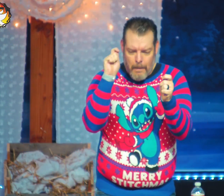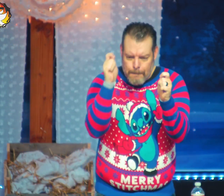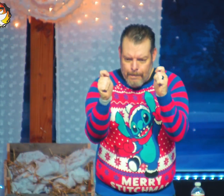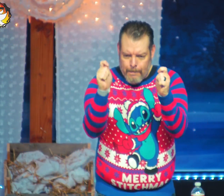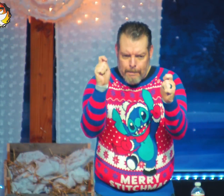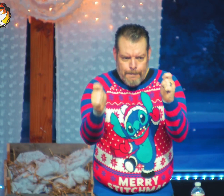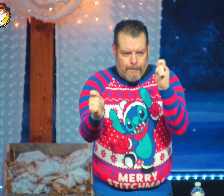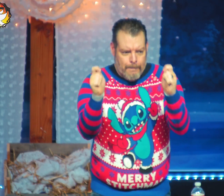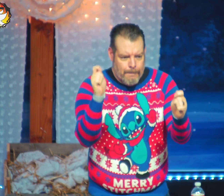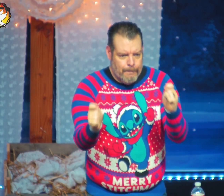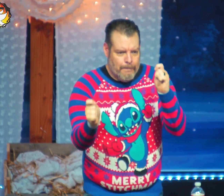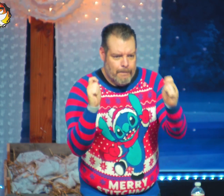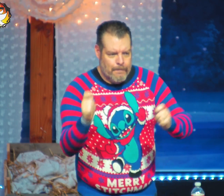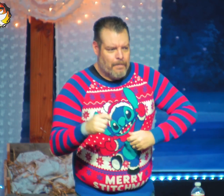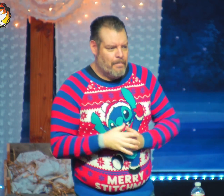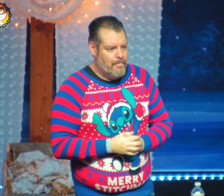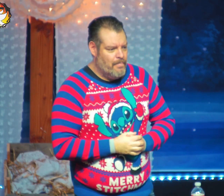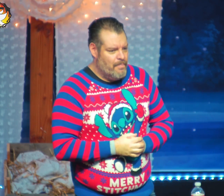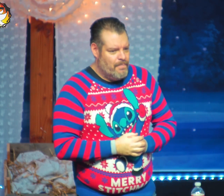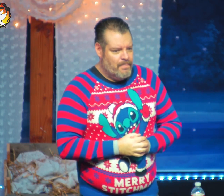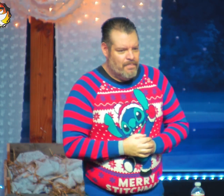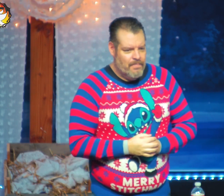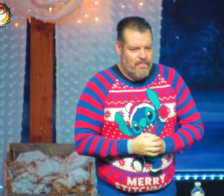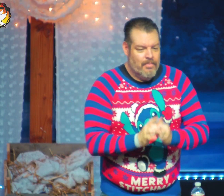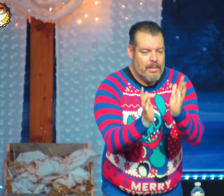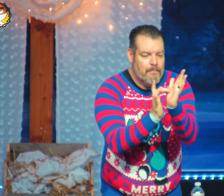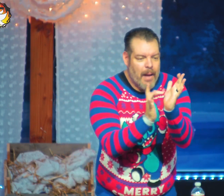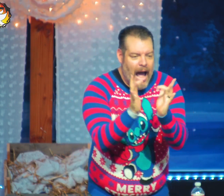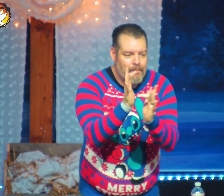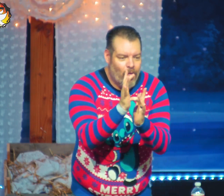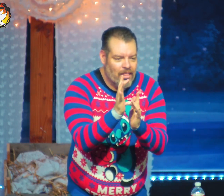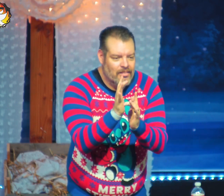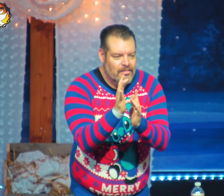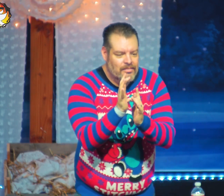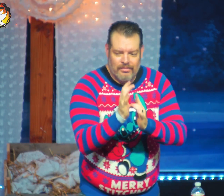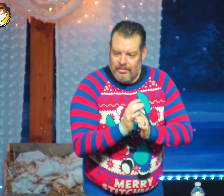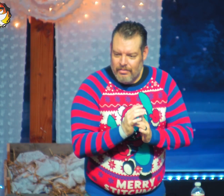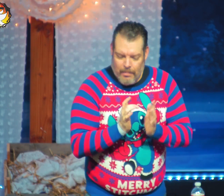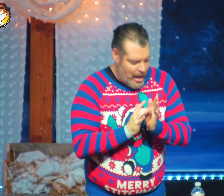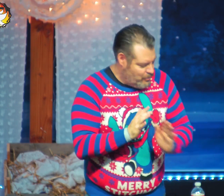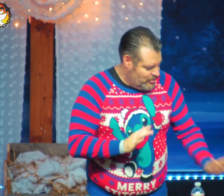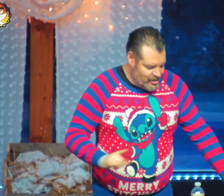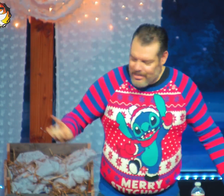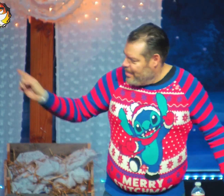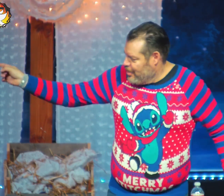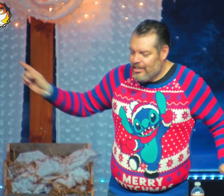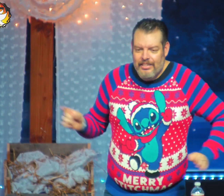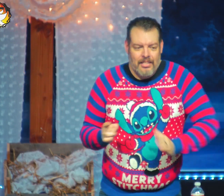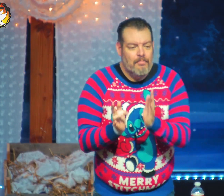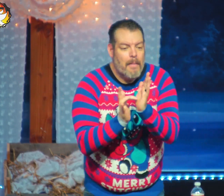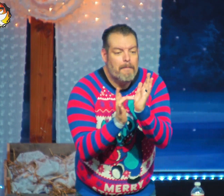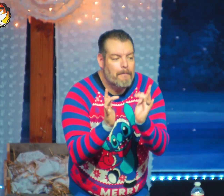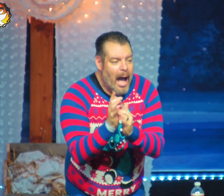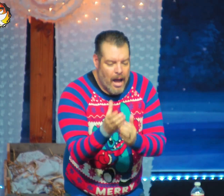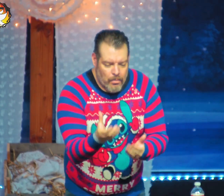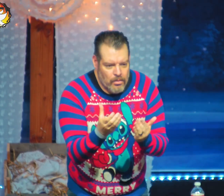Nope. Spiritually through Jesus Christ, yes, but my flesh was not perfect. I struggled. I had